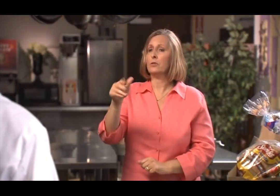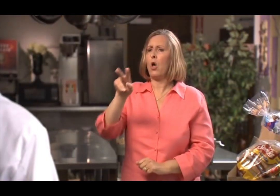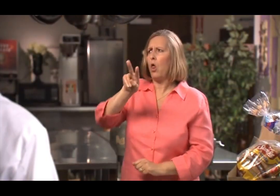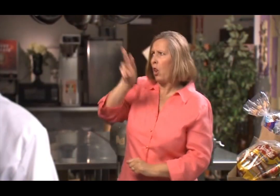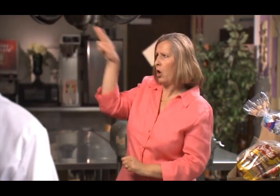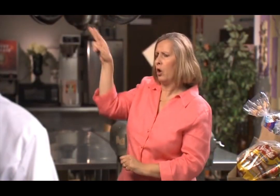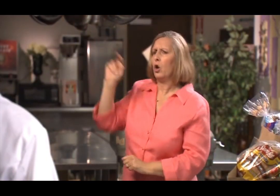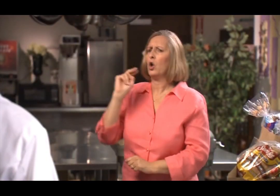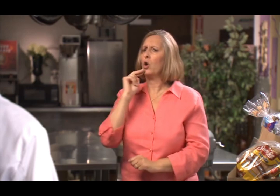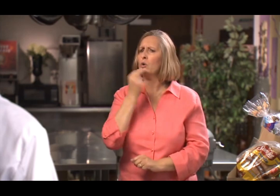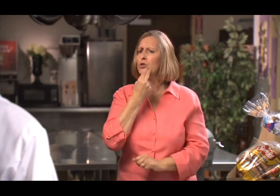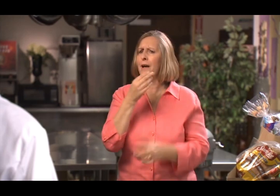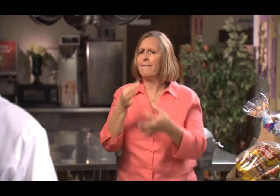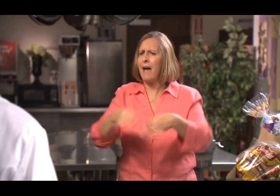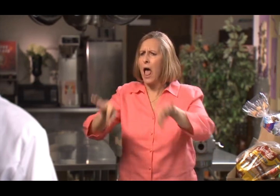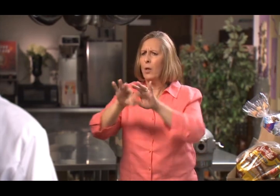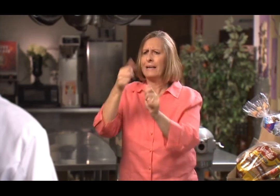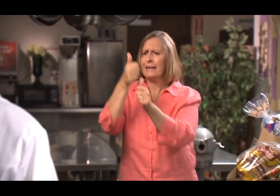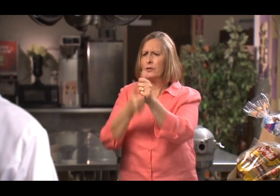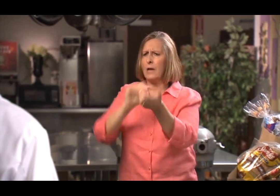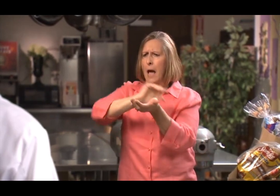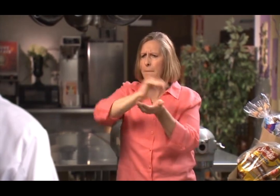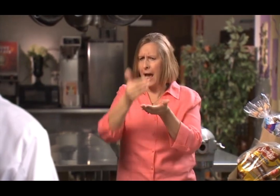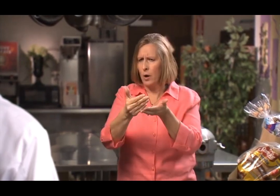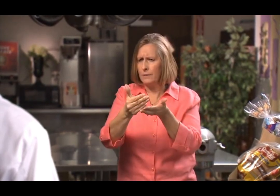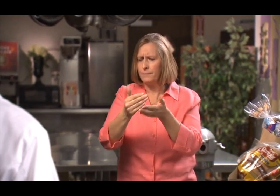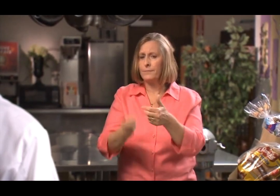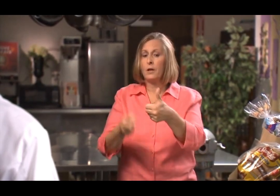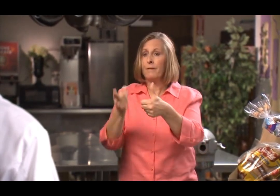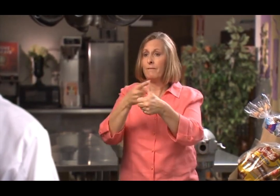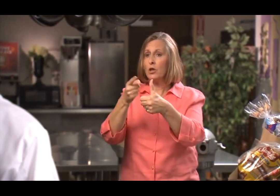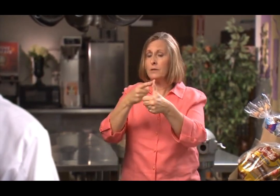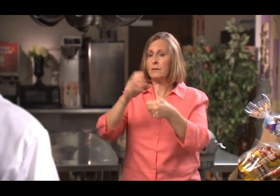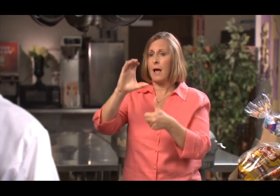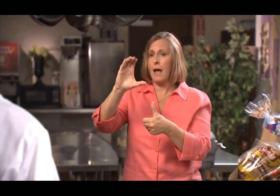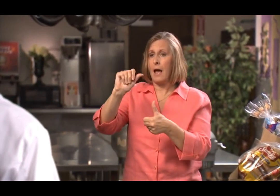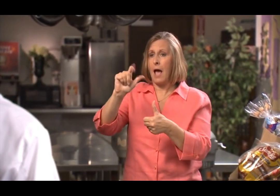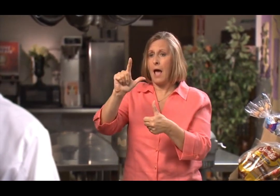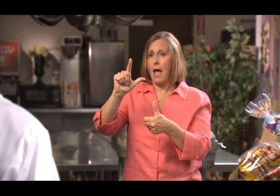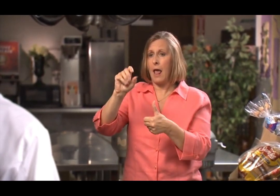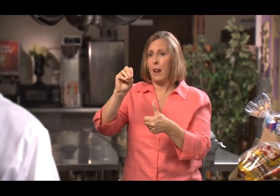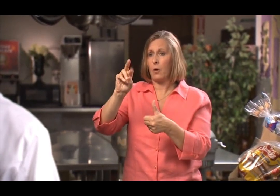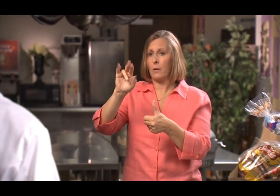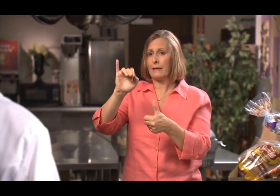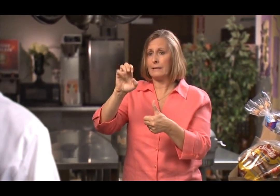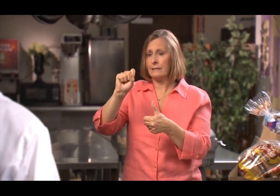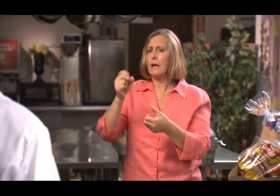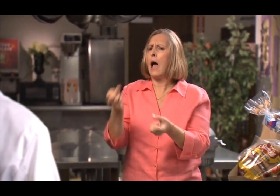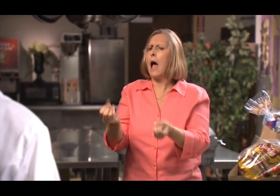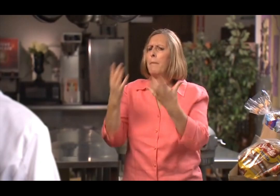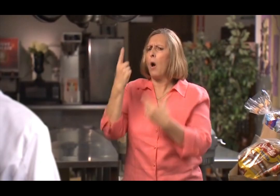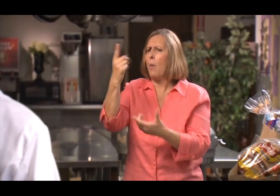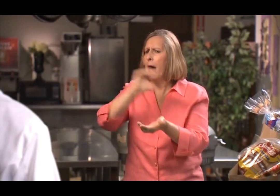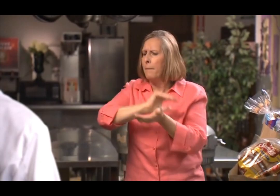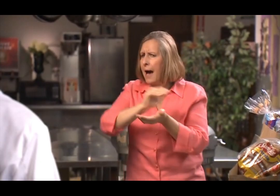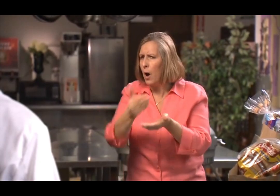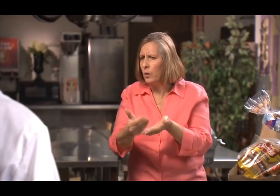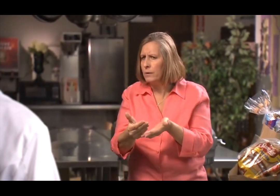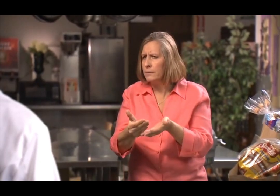Next, look at the label for the nutritional value per serving. First, you'll see the total number of calories in 1 serving.